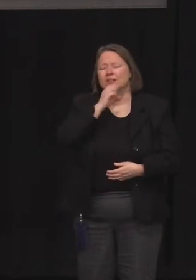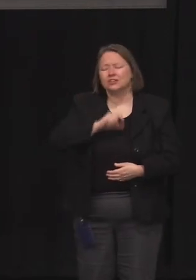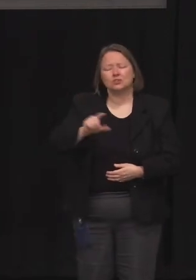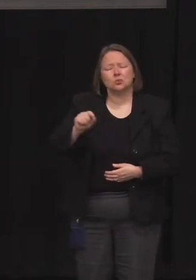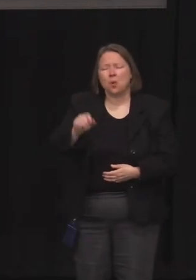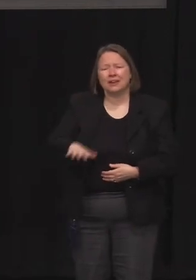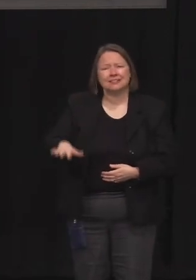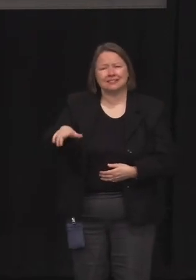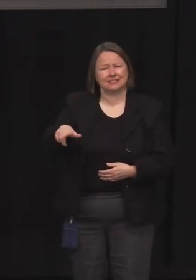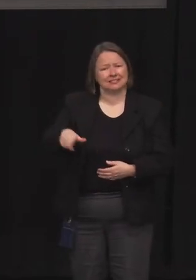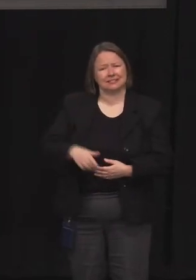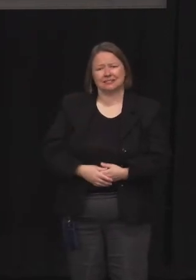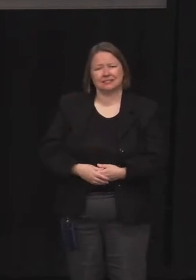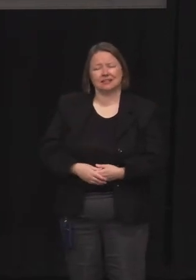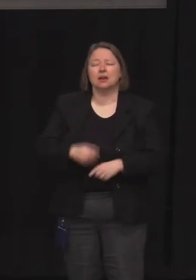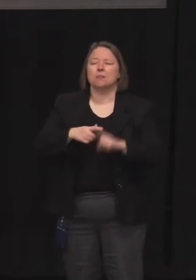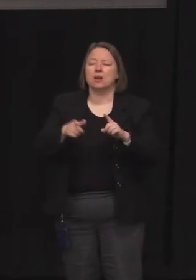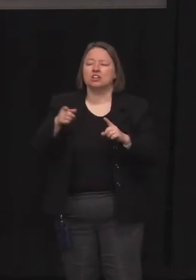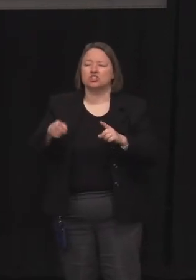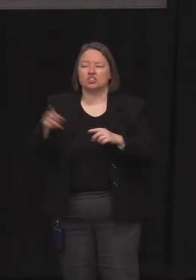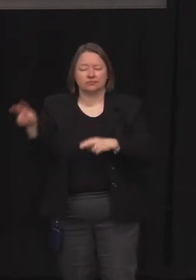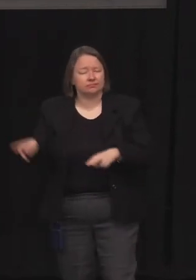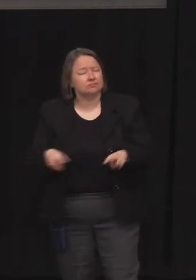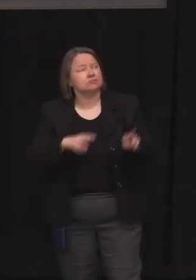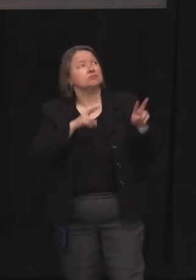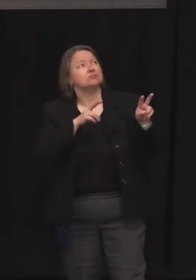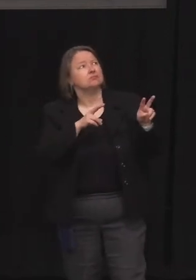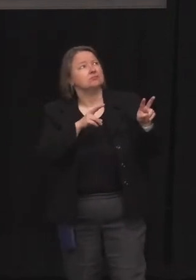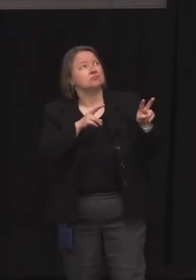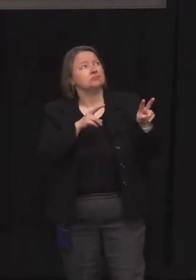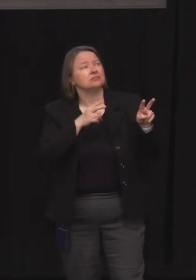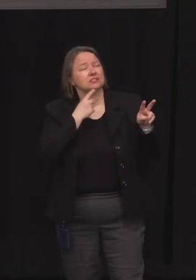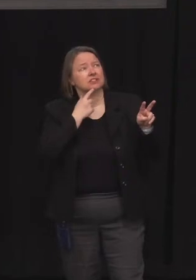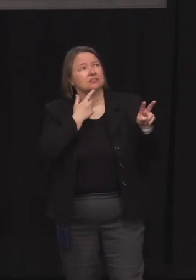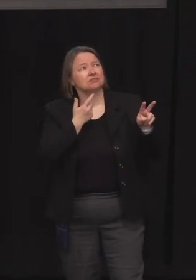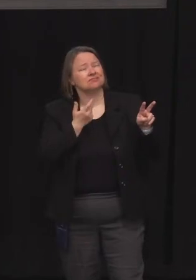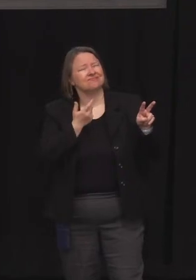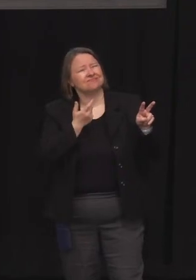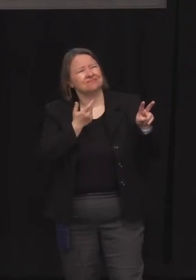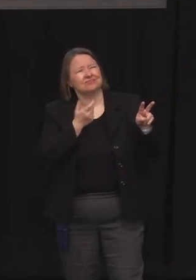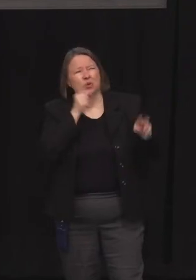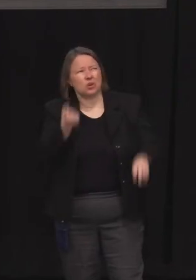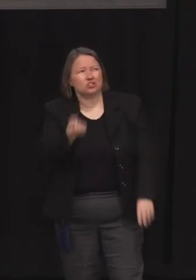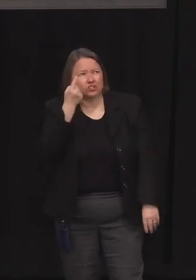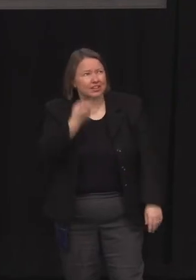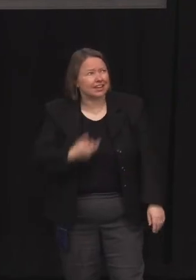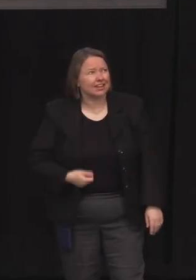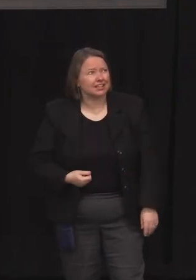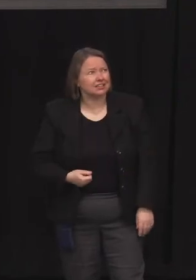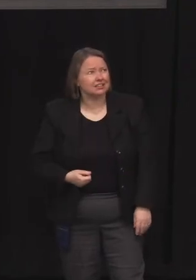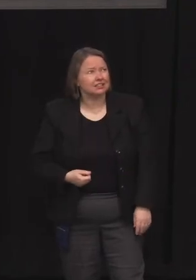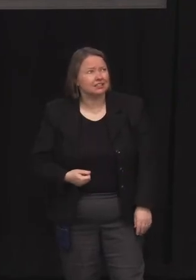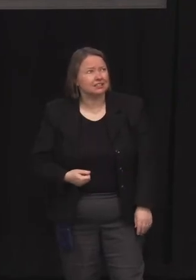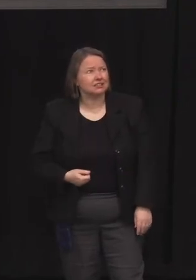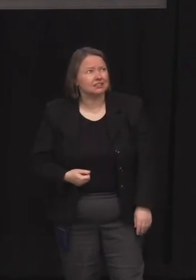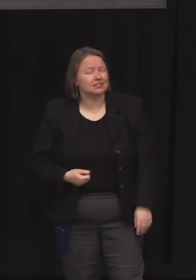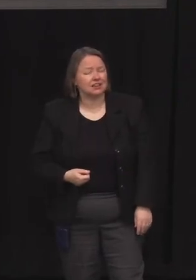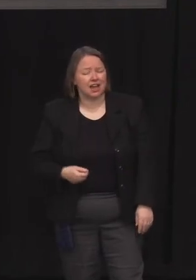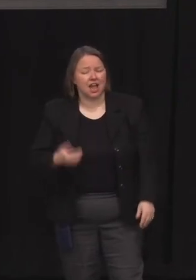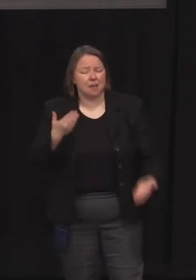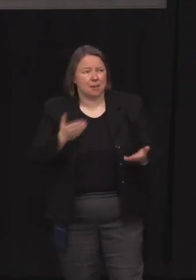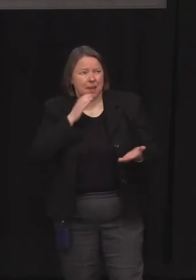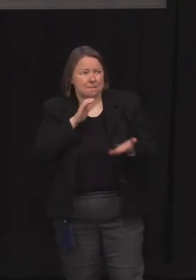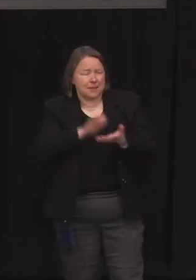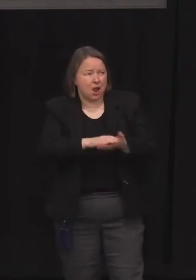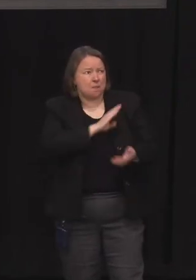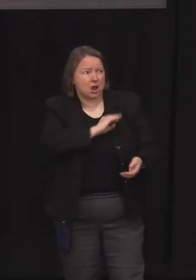20s, but she looked up at him and said, 'You don't understand. I may be married